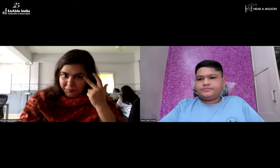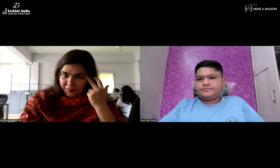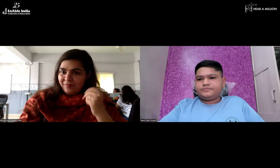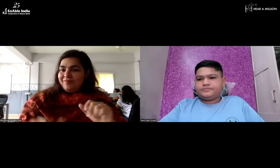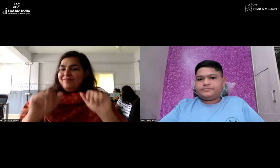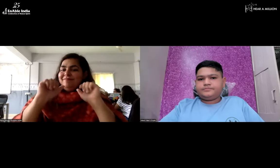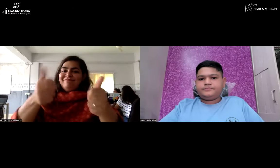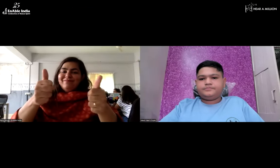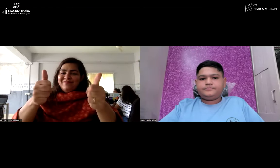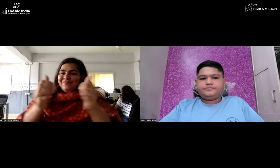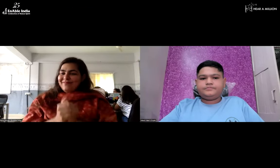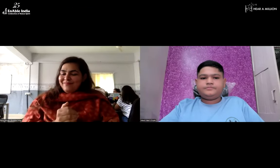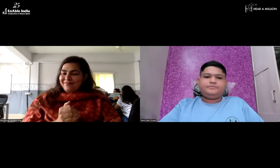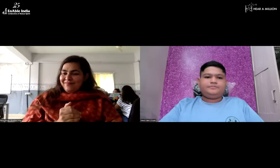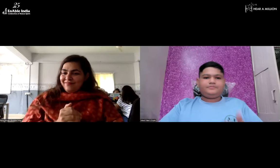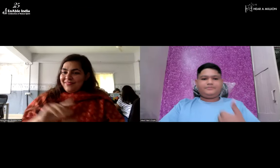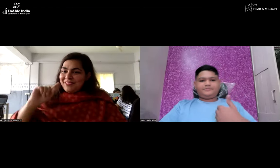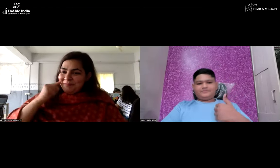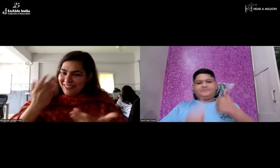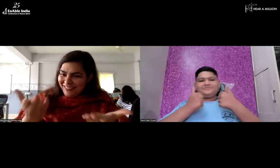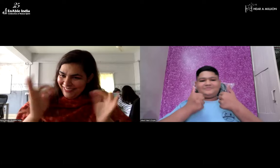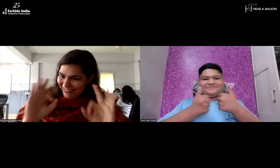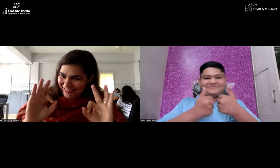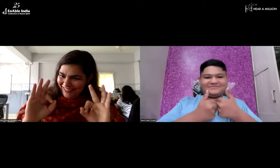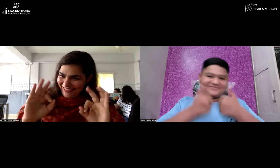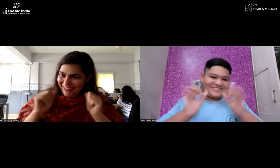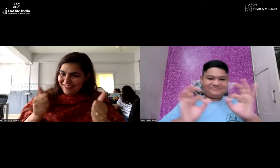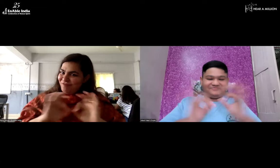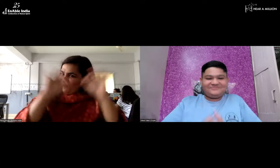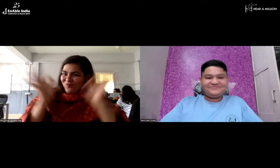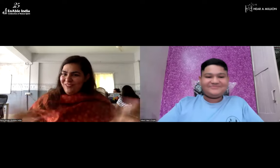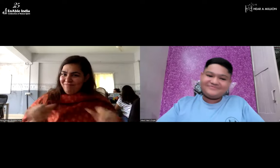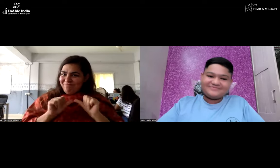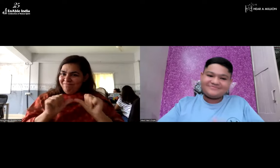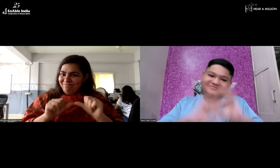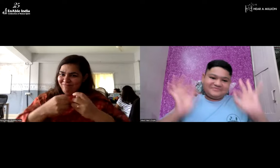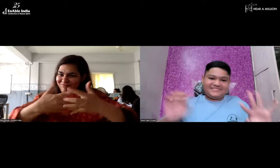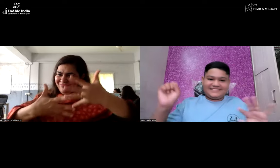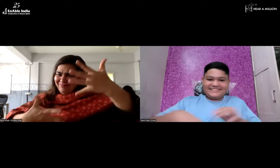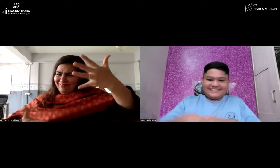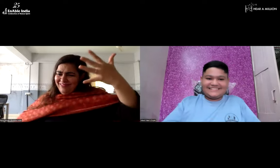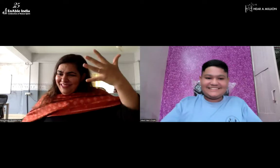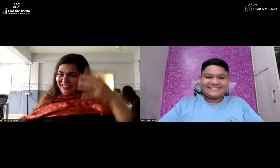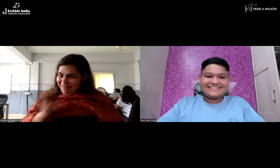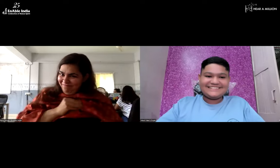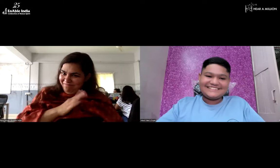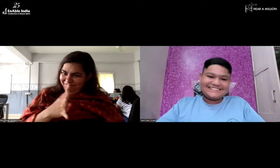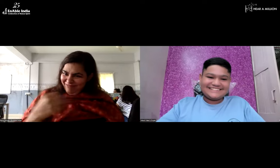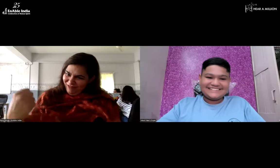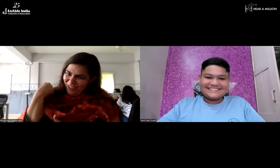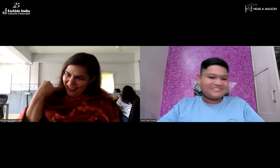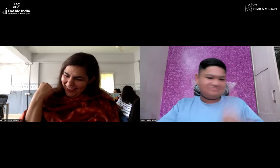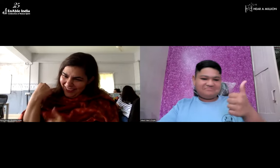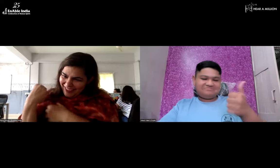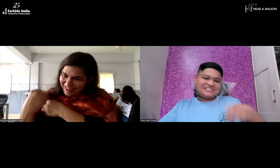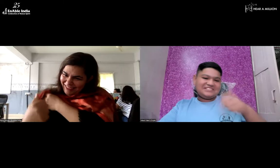They always say, how will we communicate with deaf people? But there are different kind of solutions that they can use, like having interpreters. So